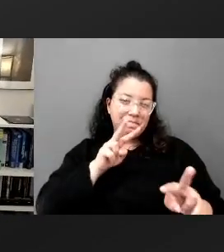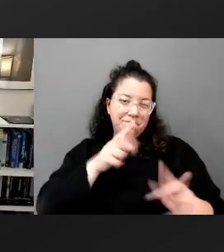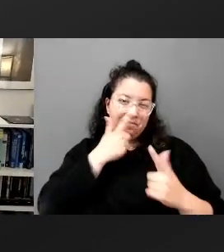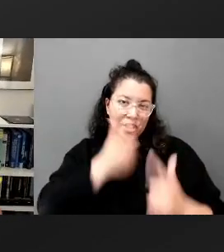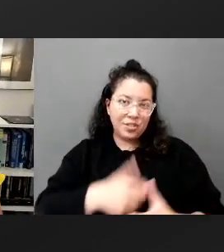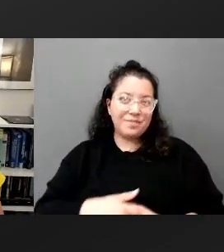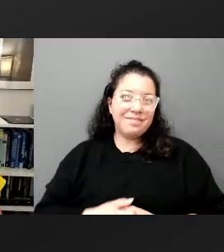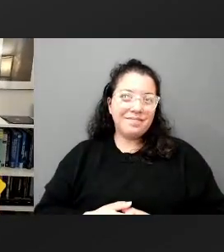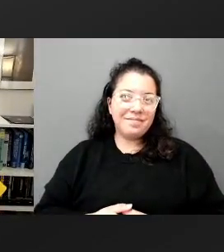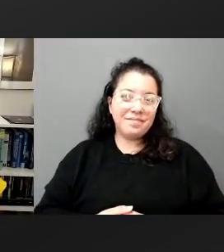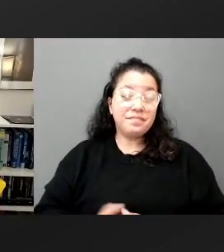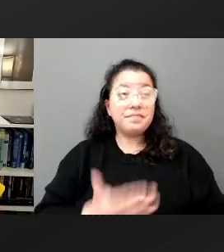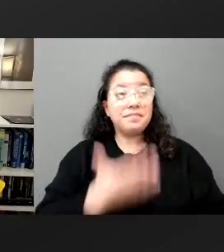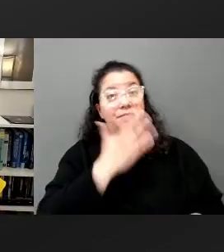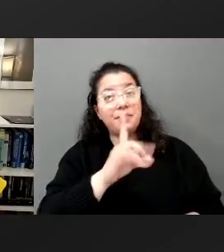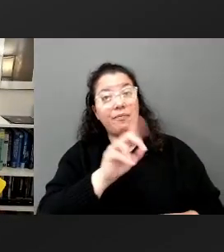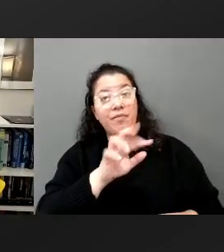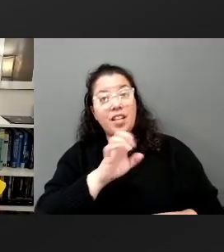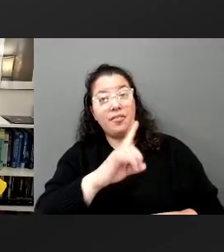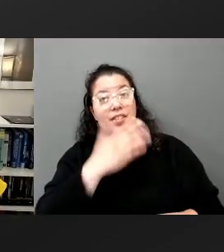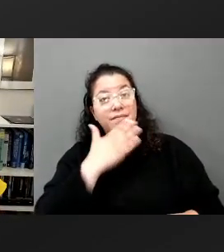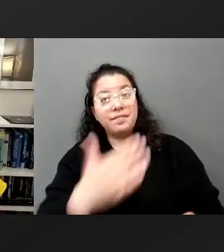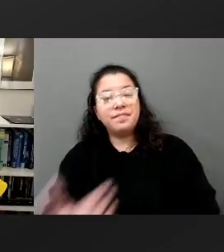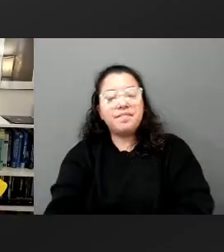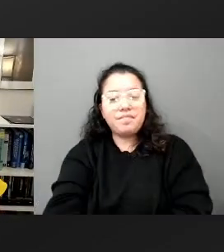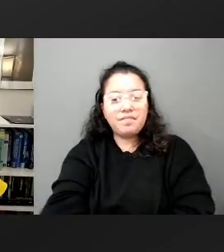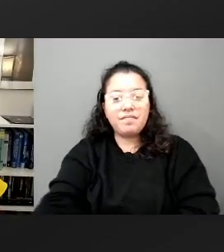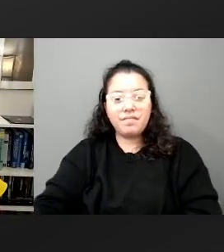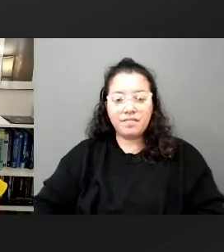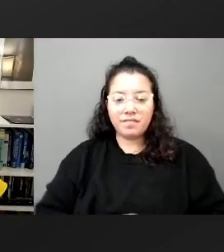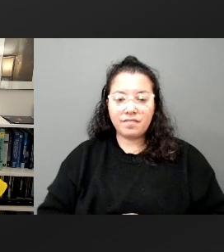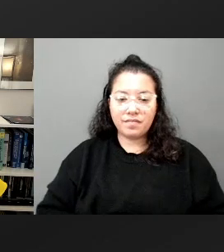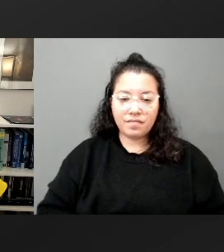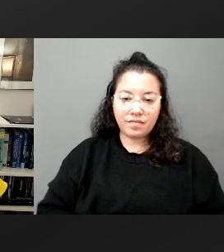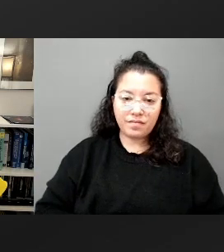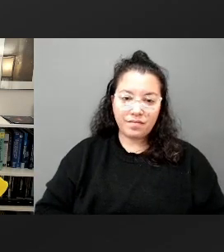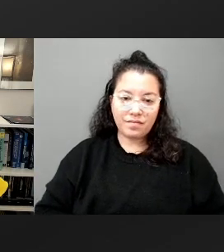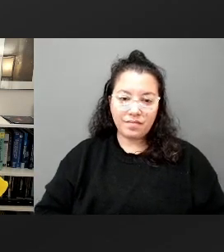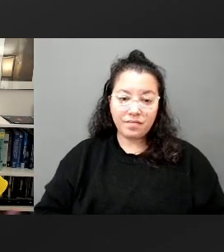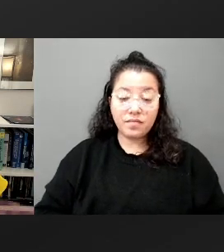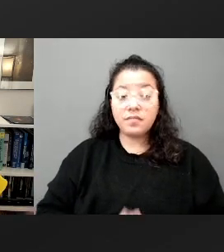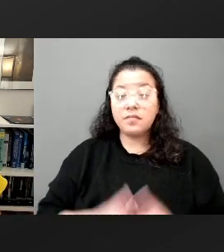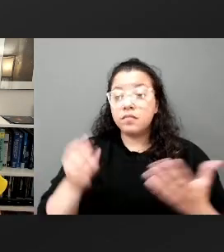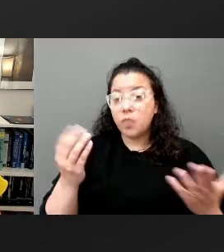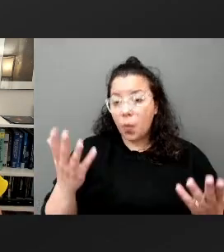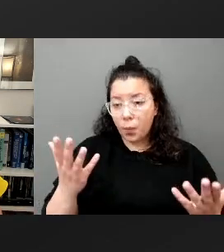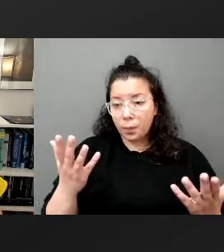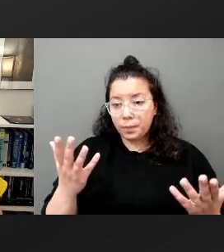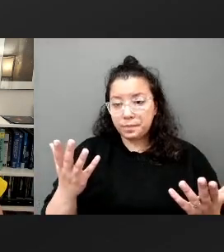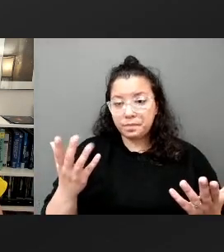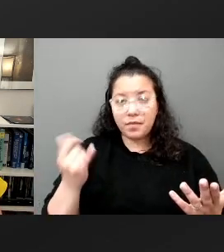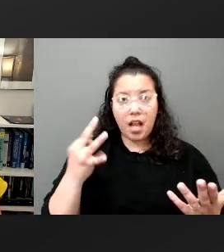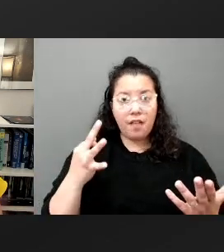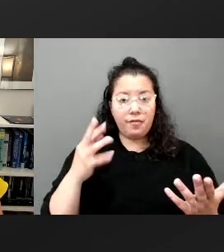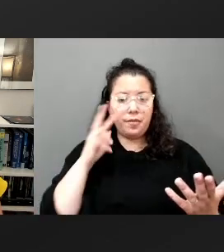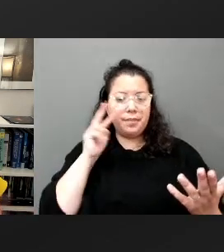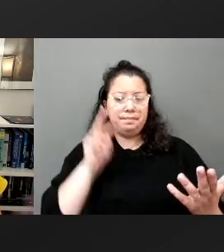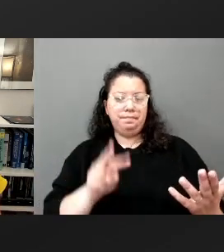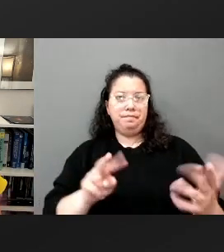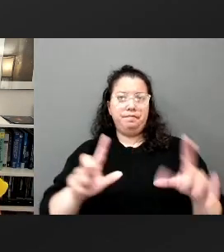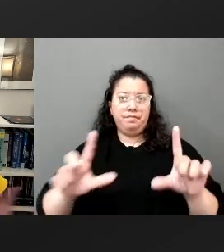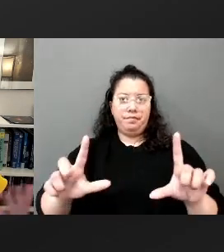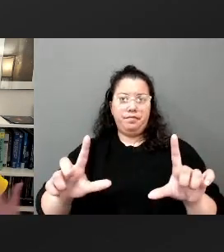Thank you, David. So what might be a prediction of what this could look like after they